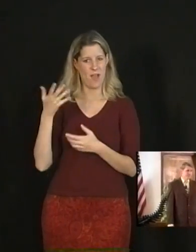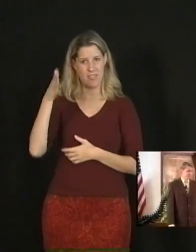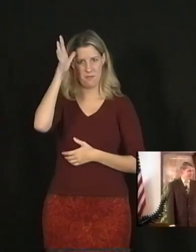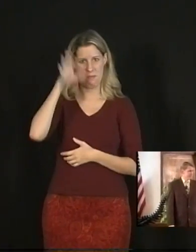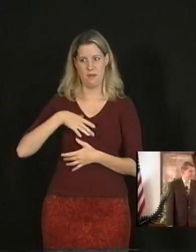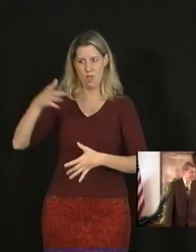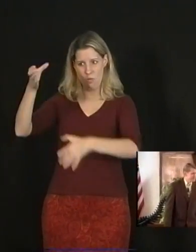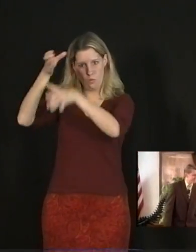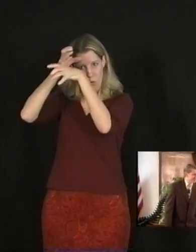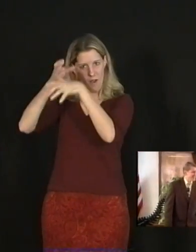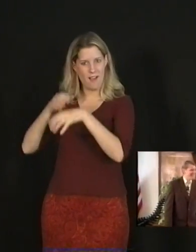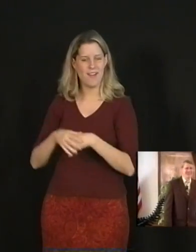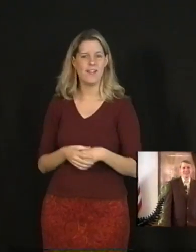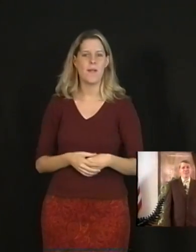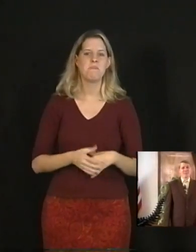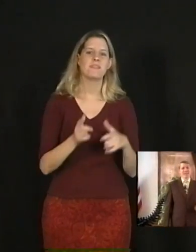brilliant.